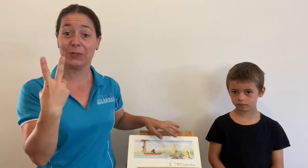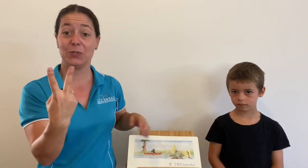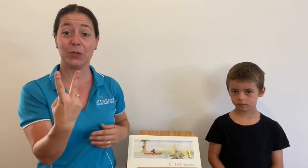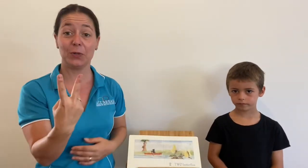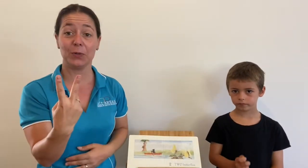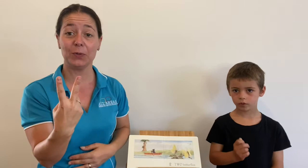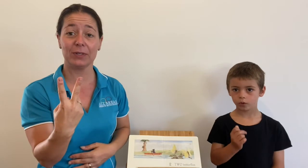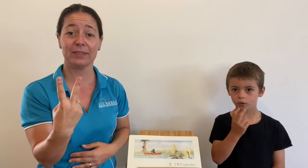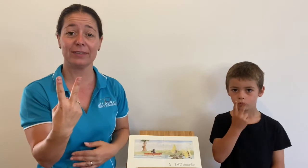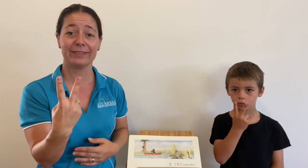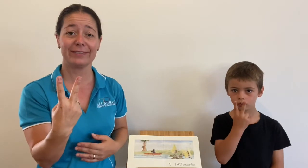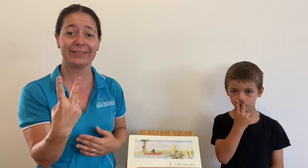2,